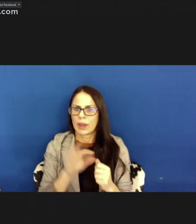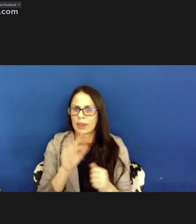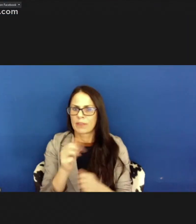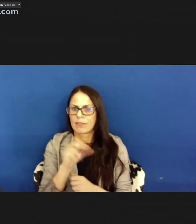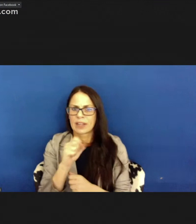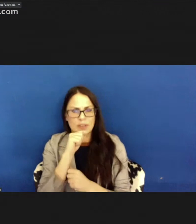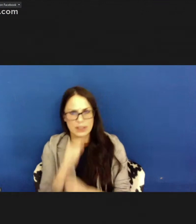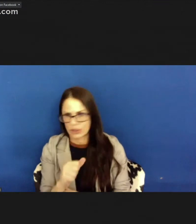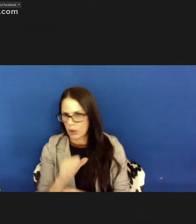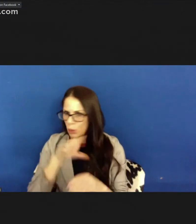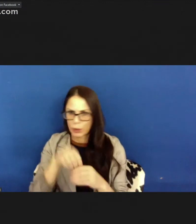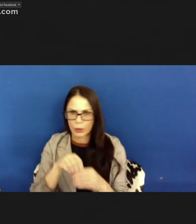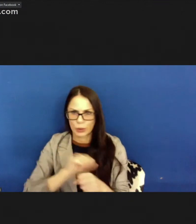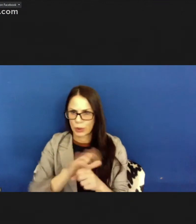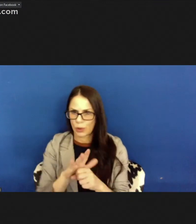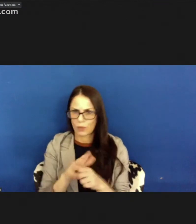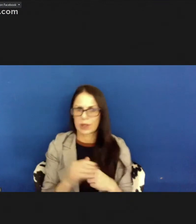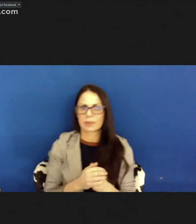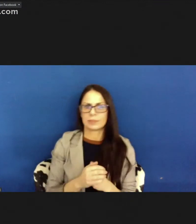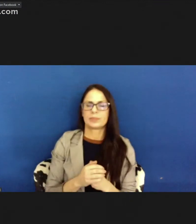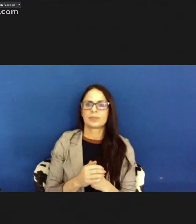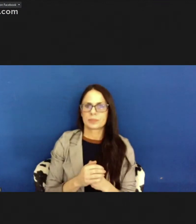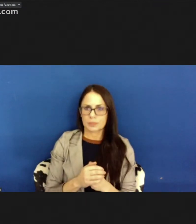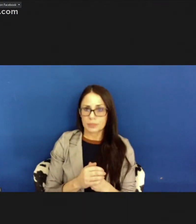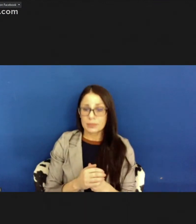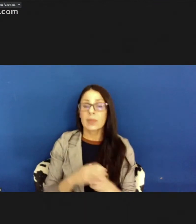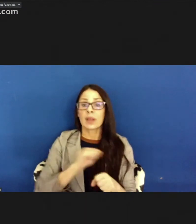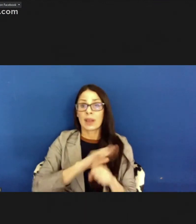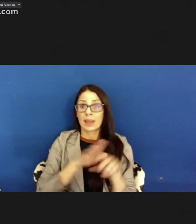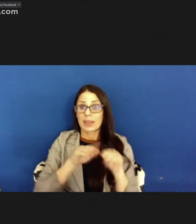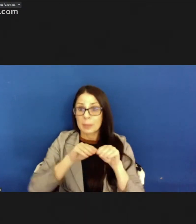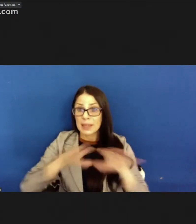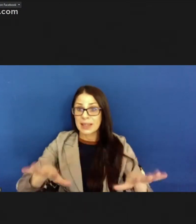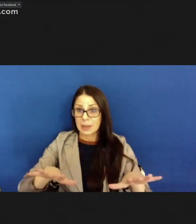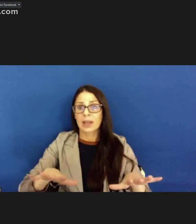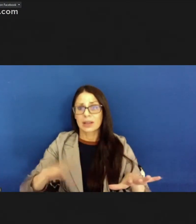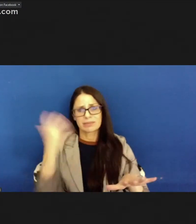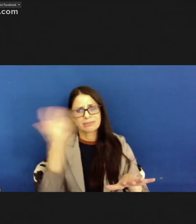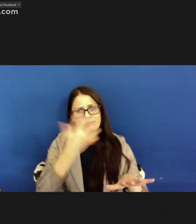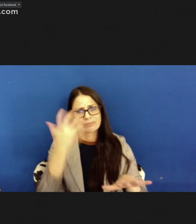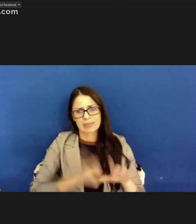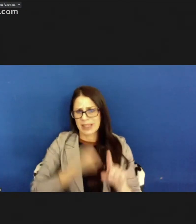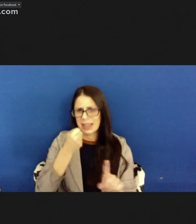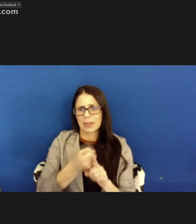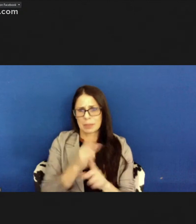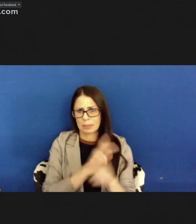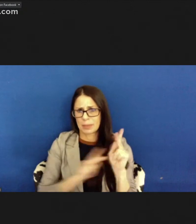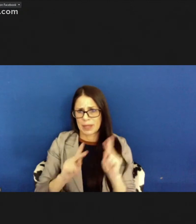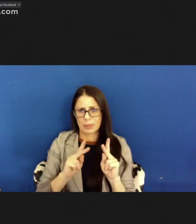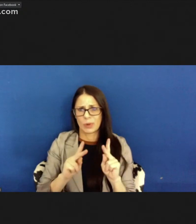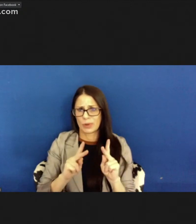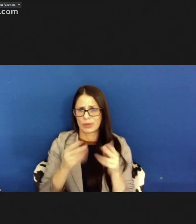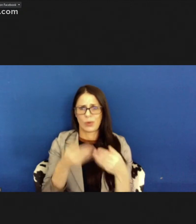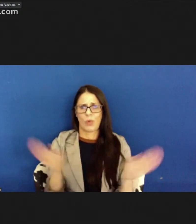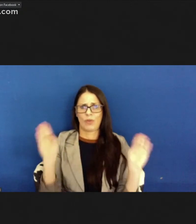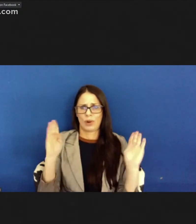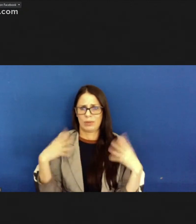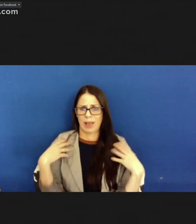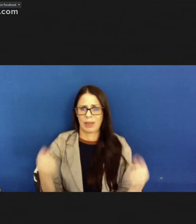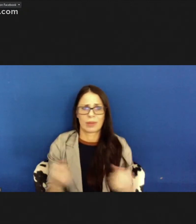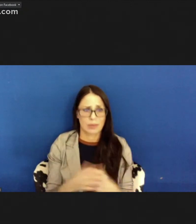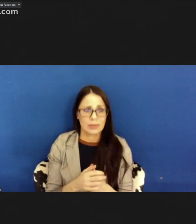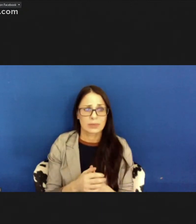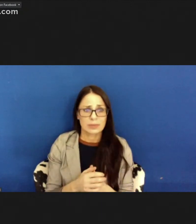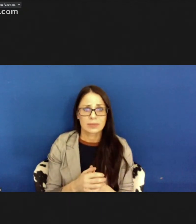Thanks, Seth. The pandemic has had an impact on people's health, full stop. People